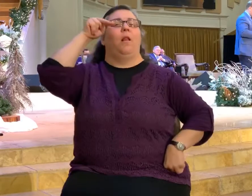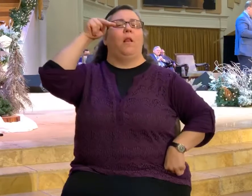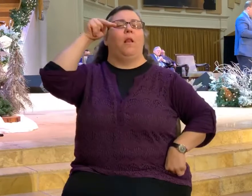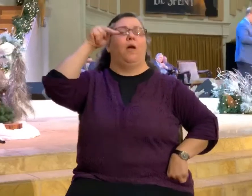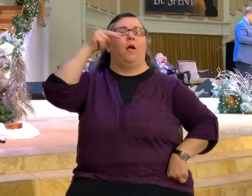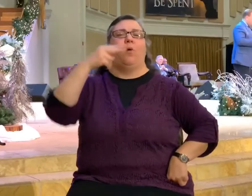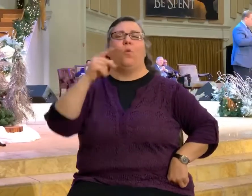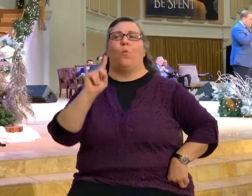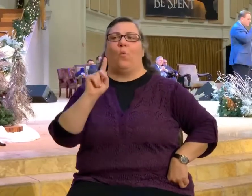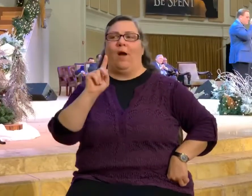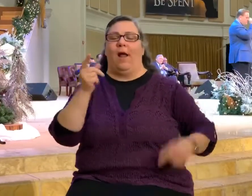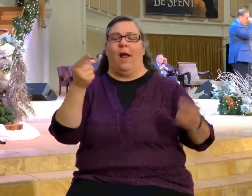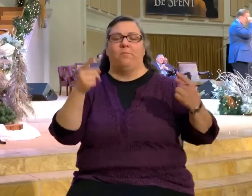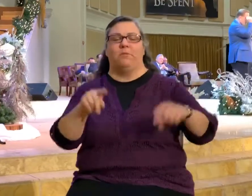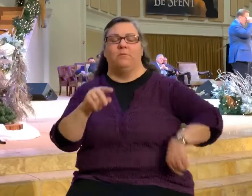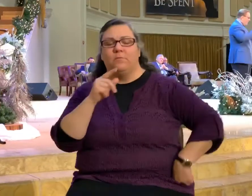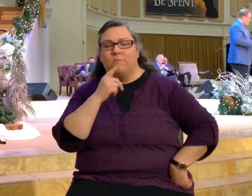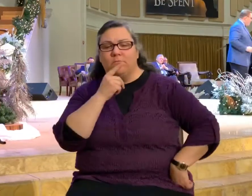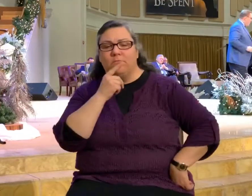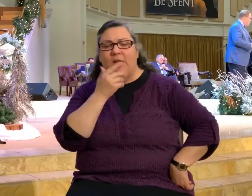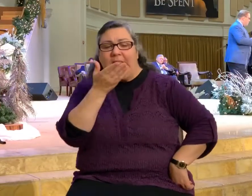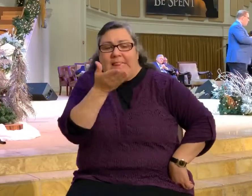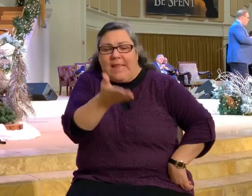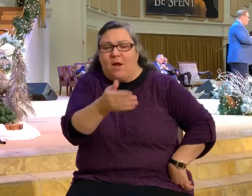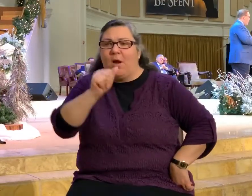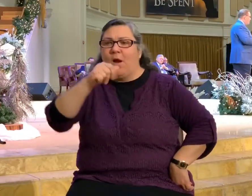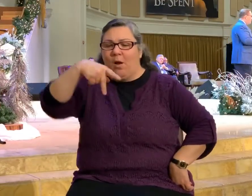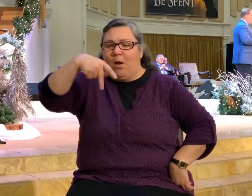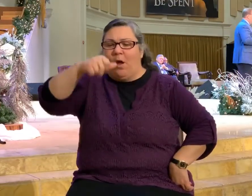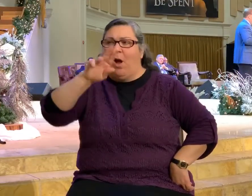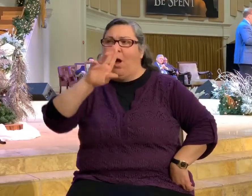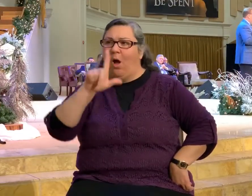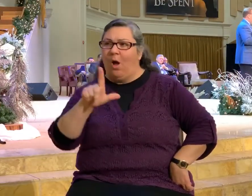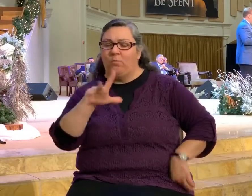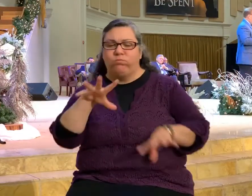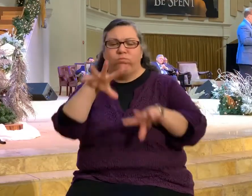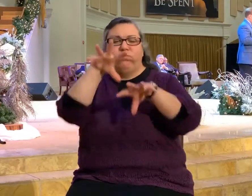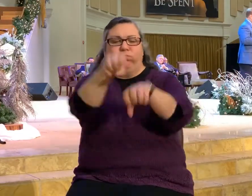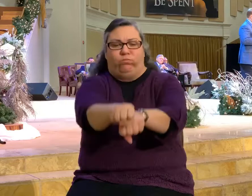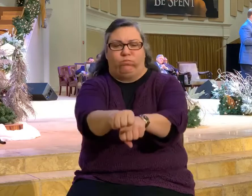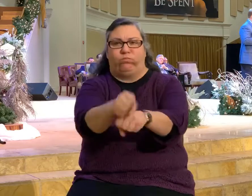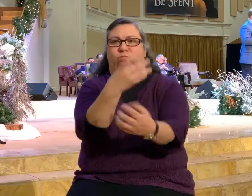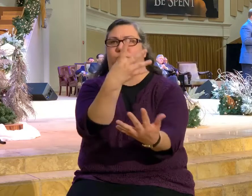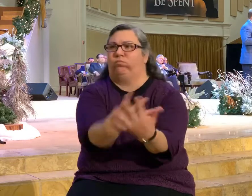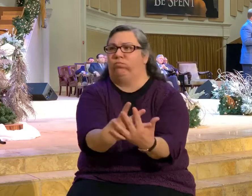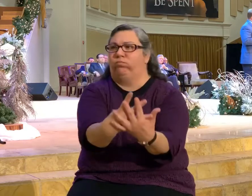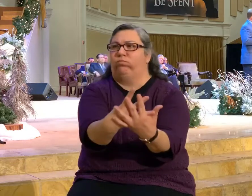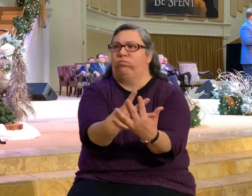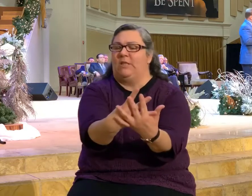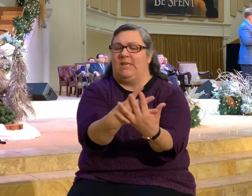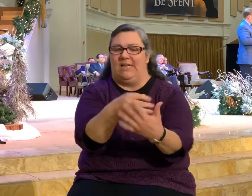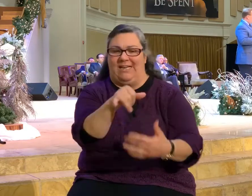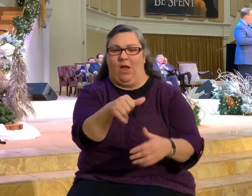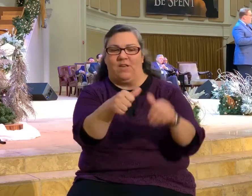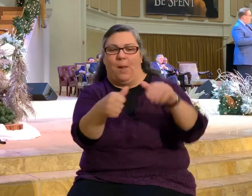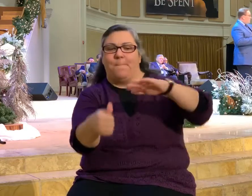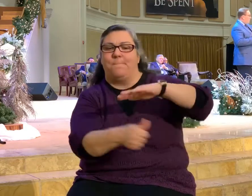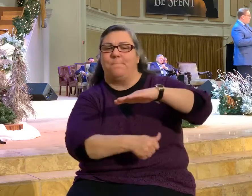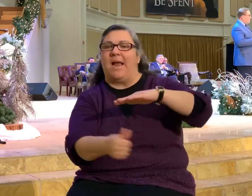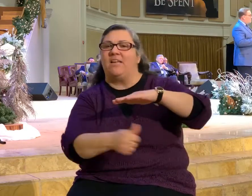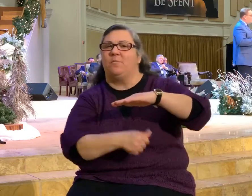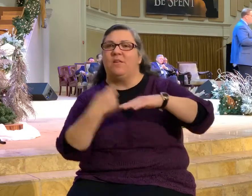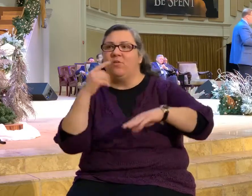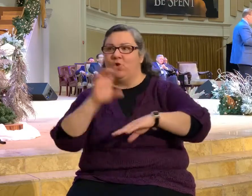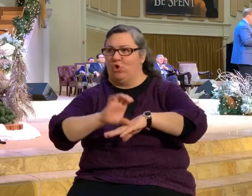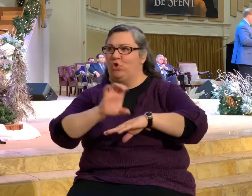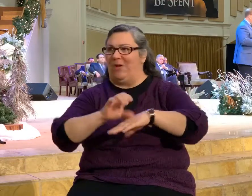was. It was there that the Apostle Paul was taken prisoner. There in what is now the basement floor of the